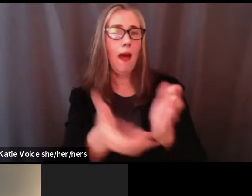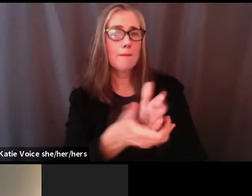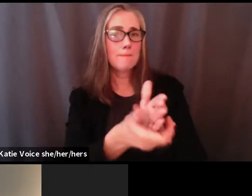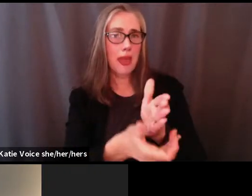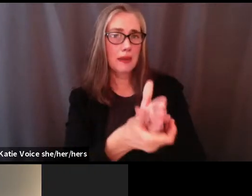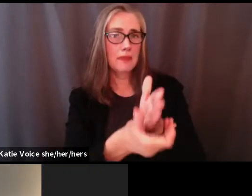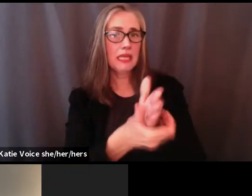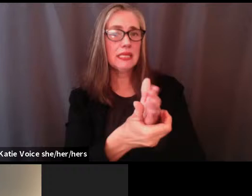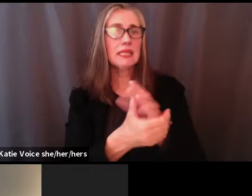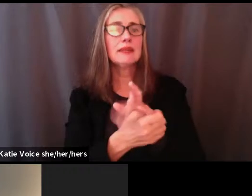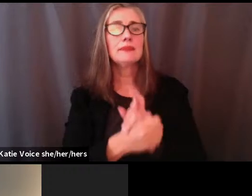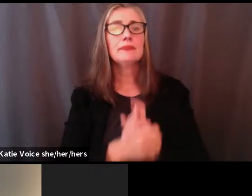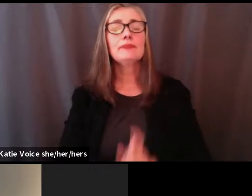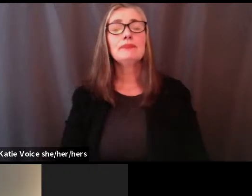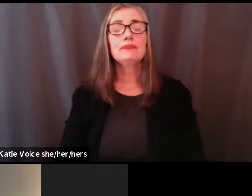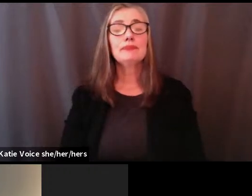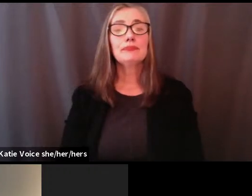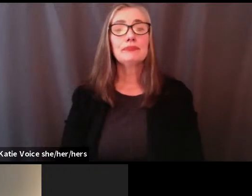Let's